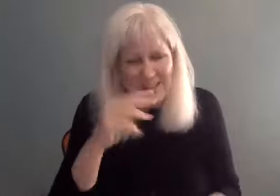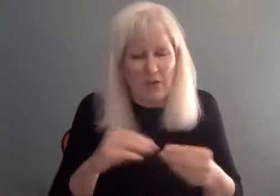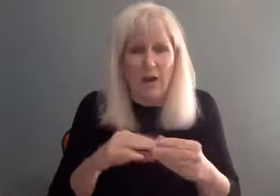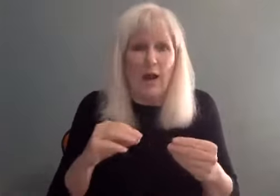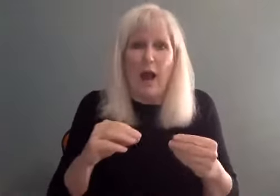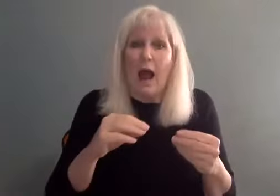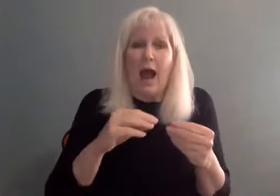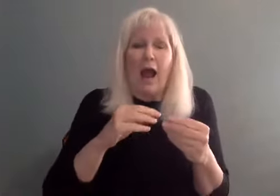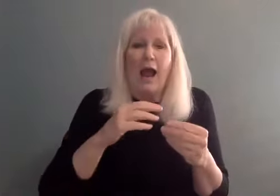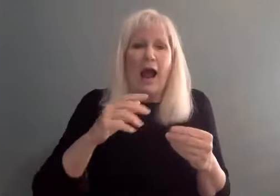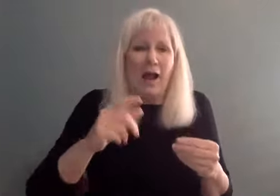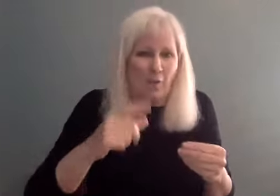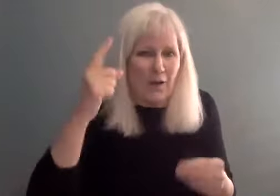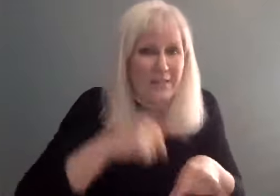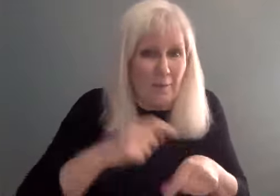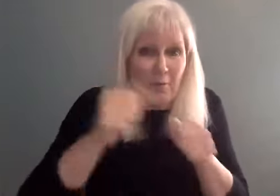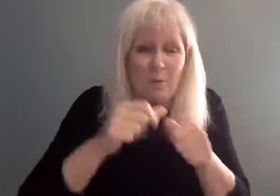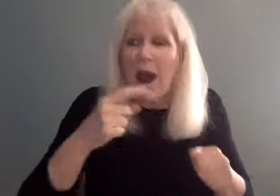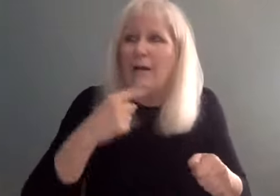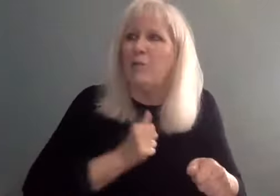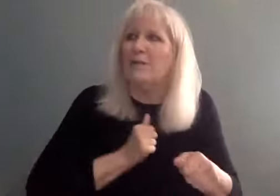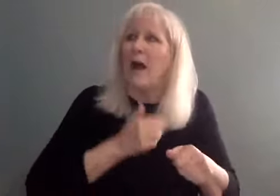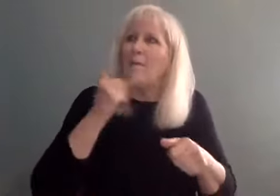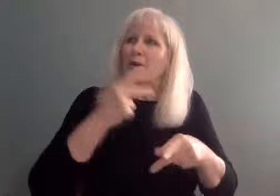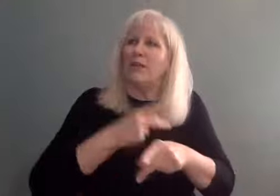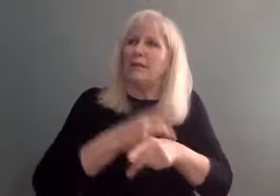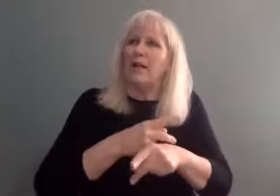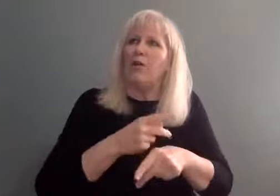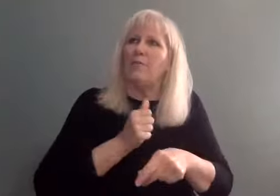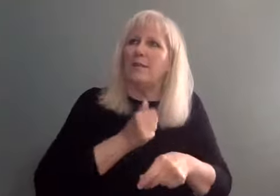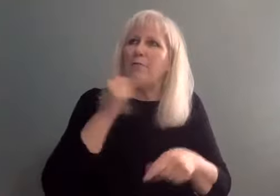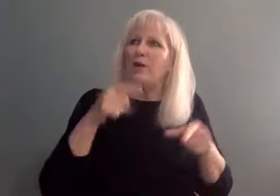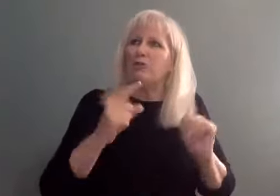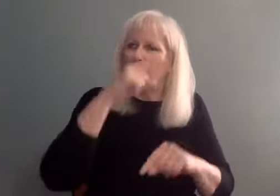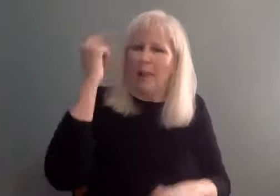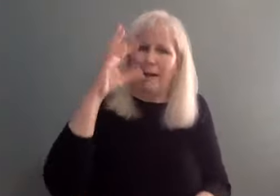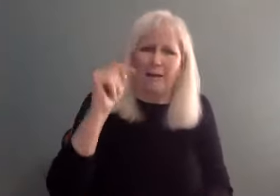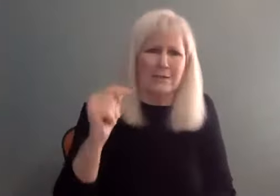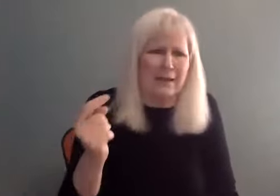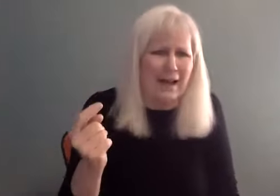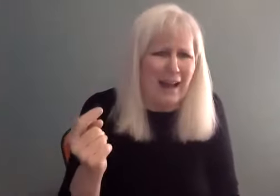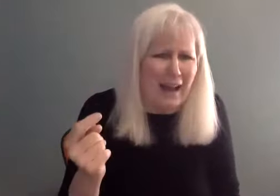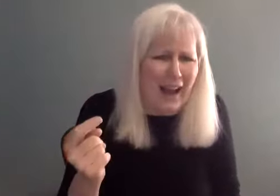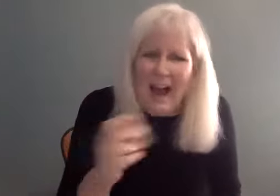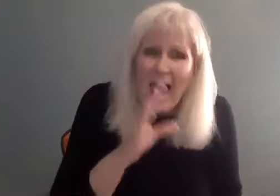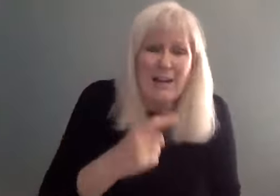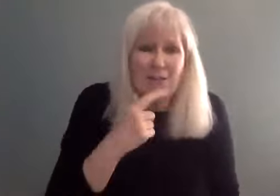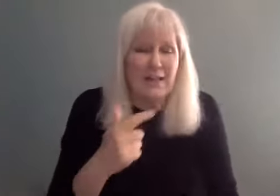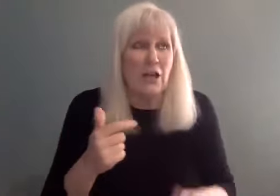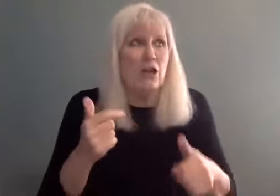my blackouts. It wasn't like, okay, it's not like, okay, let's try not to have blackouts, or let's not drink so much, but I